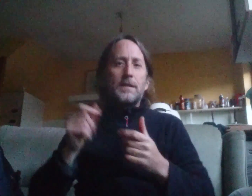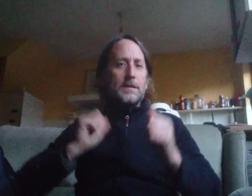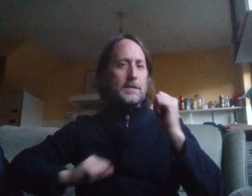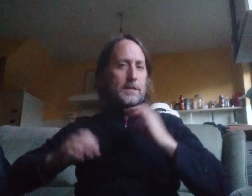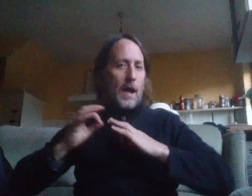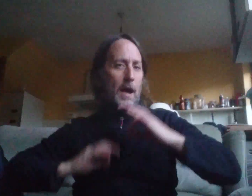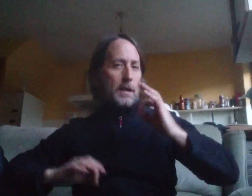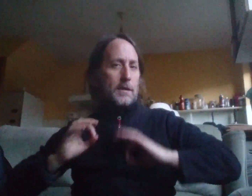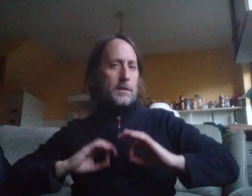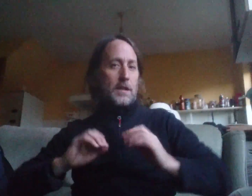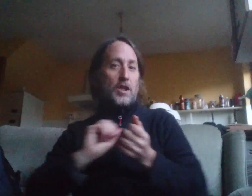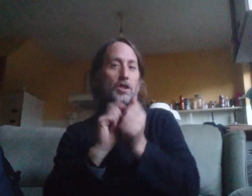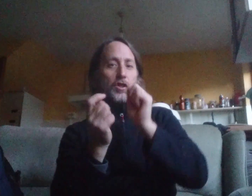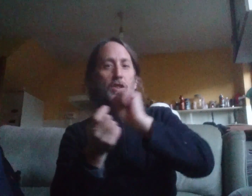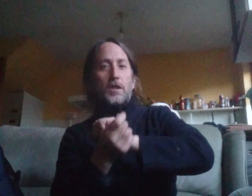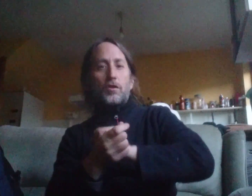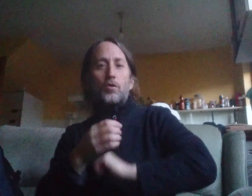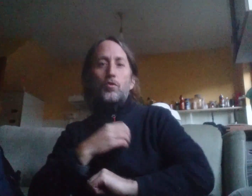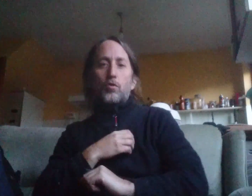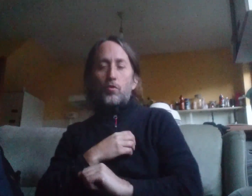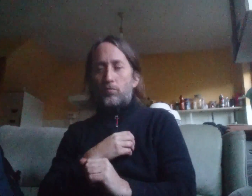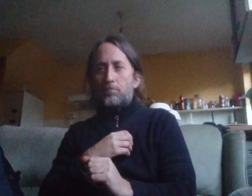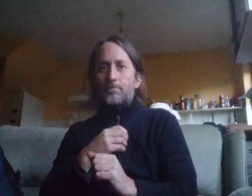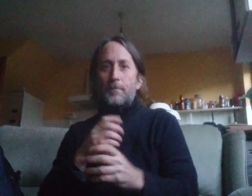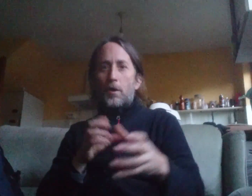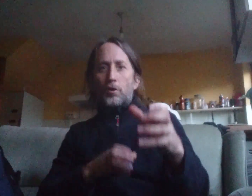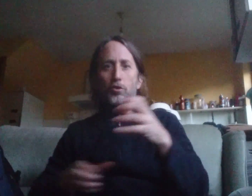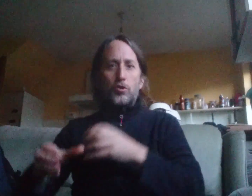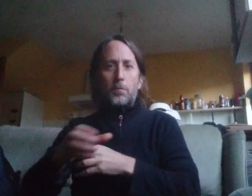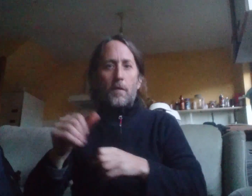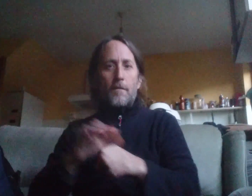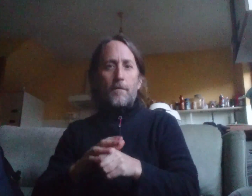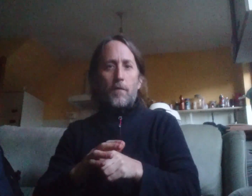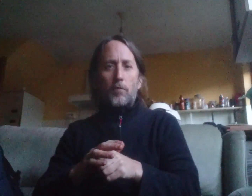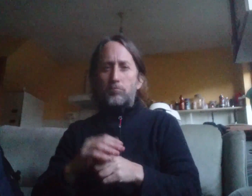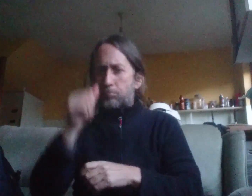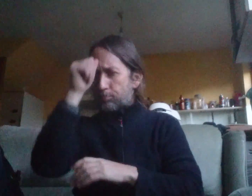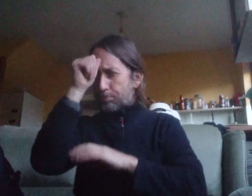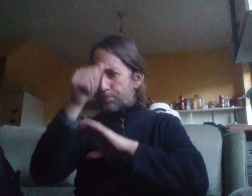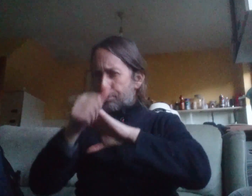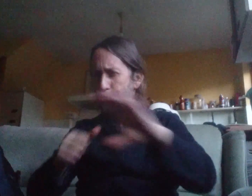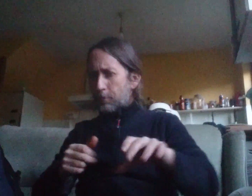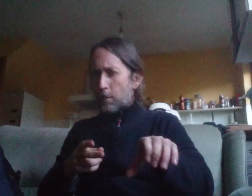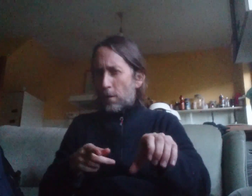an all-inconspicuous substitute for a skillfully deployed carving knife.